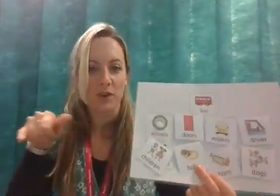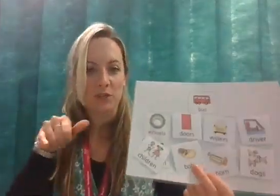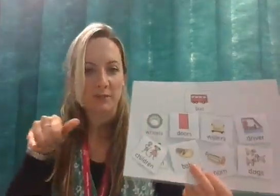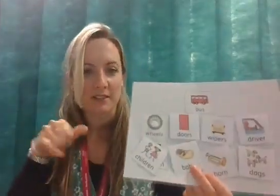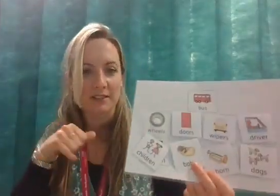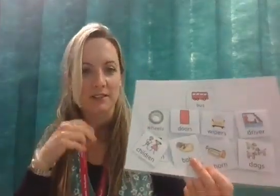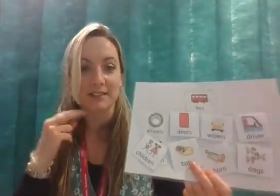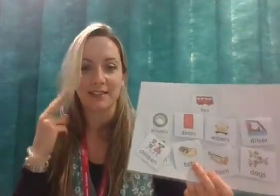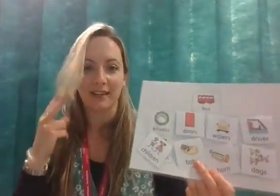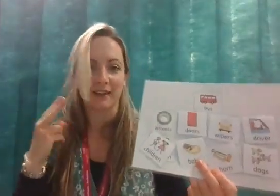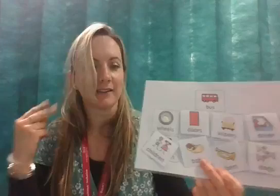which bit to sing.